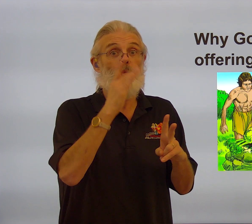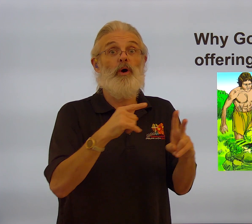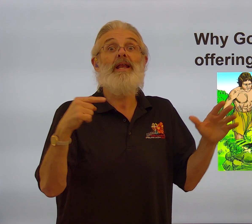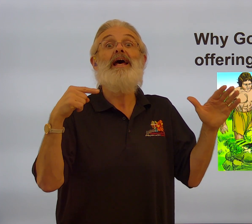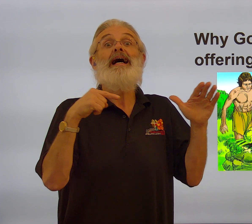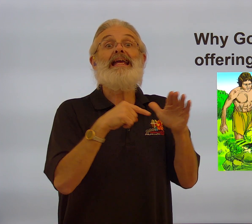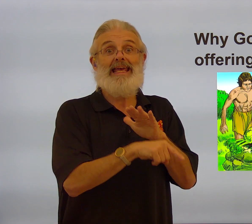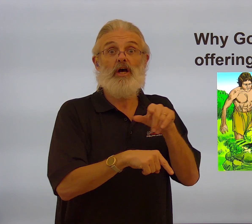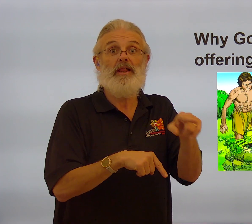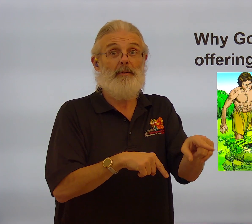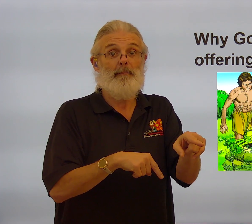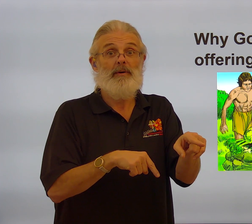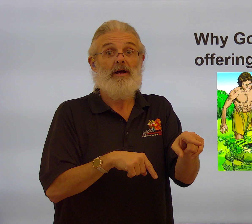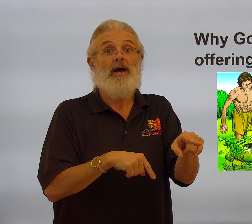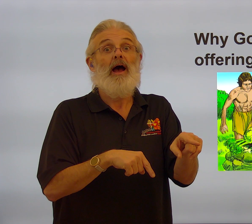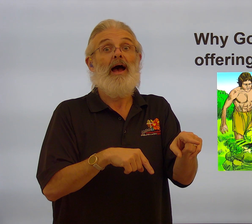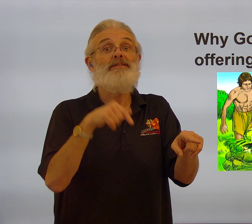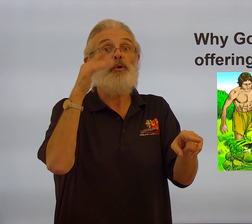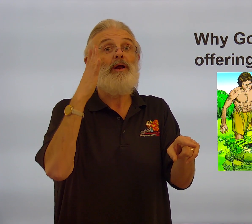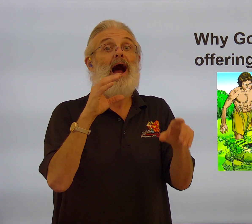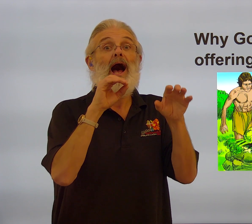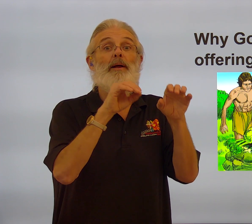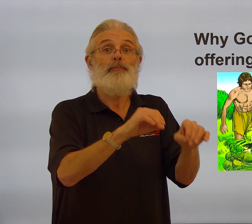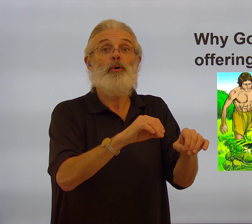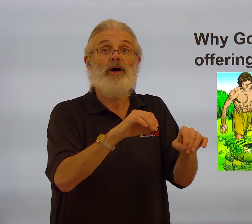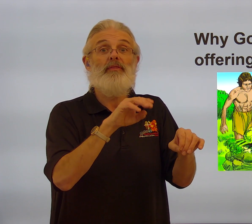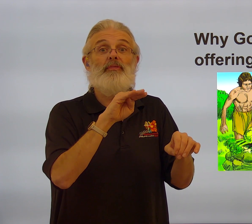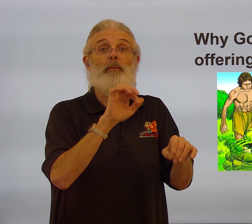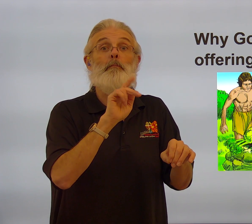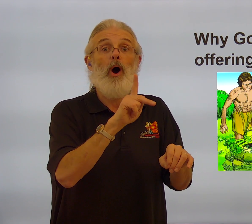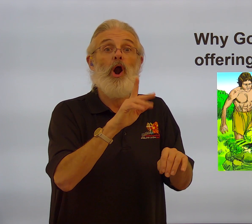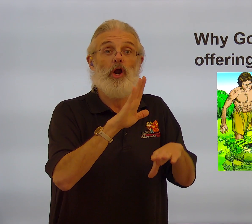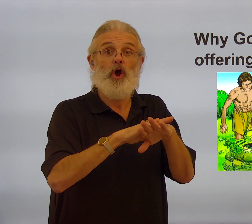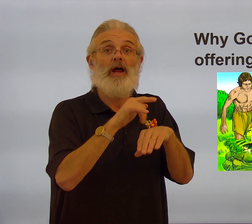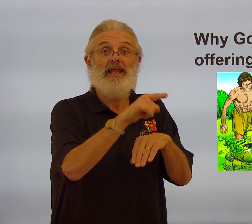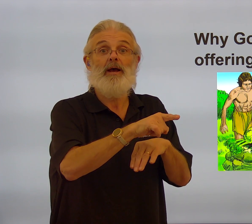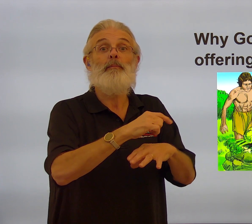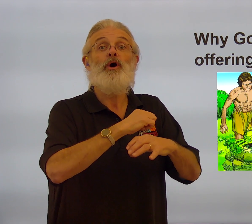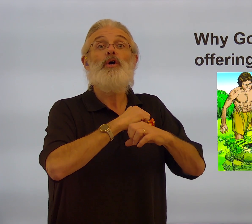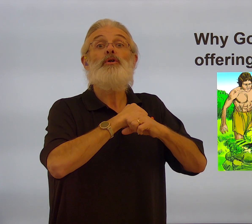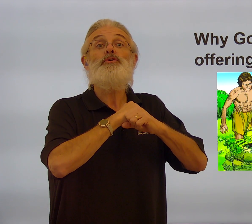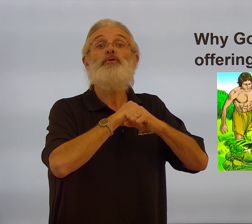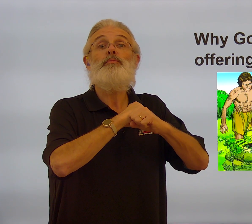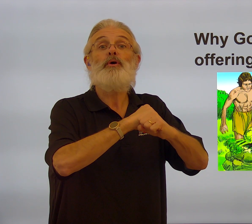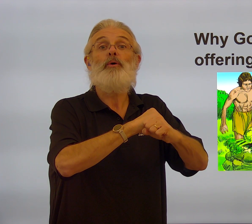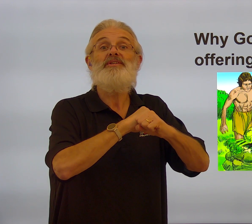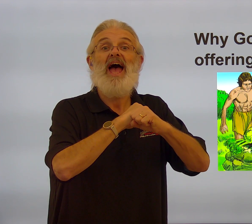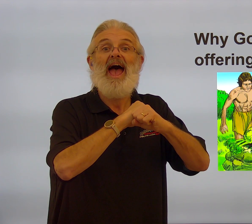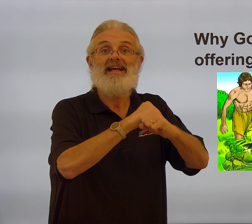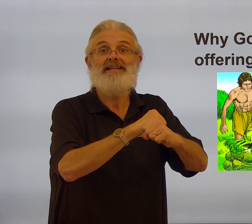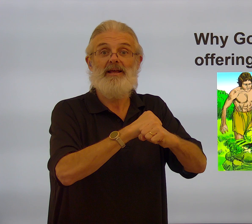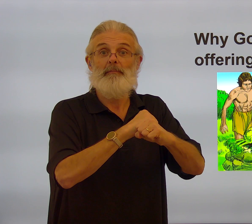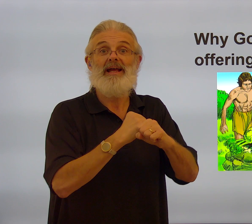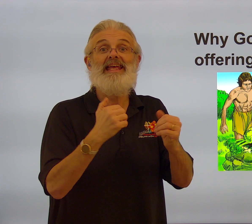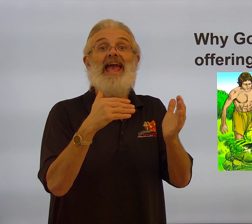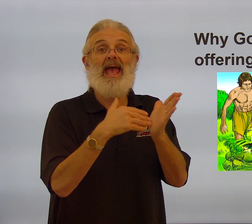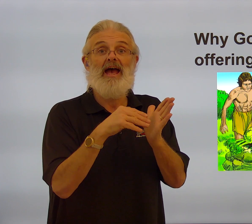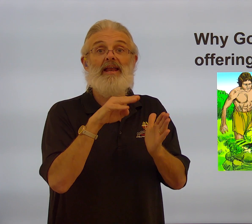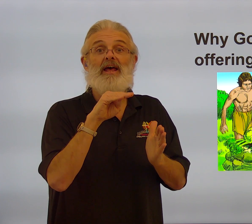would kill him. And so God put the mark on him to protect him. Again,